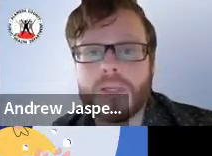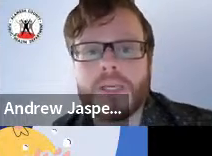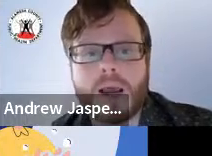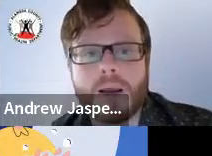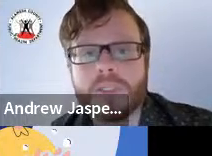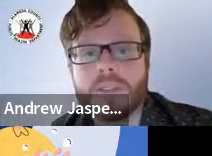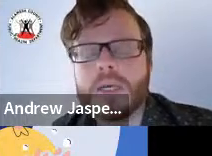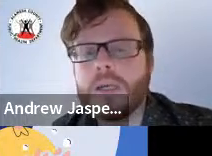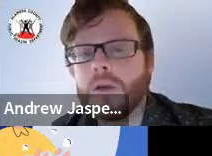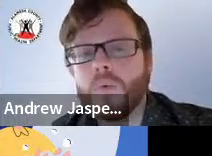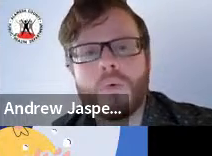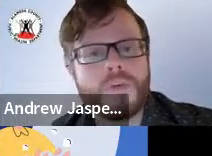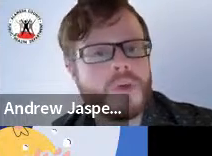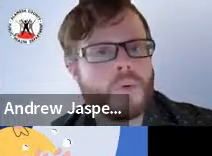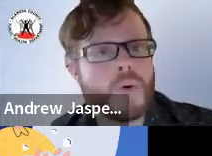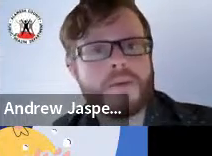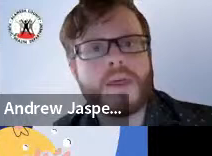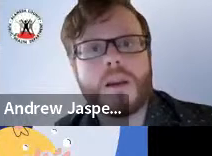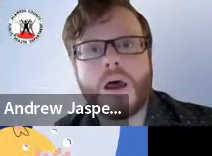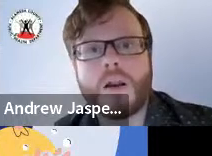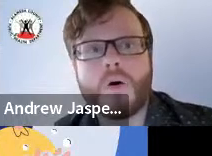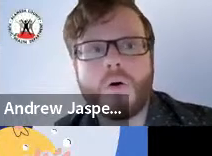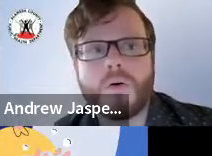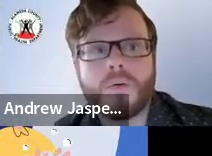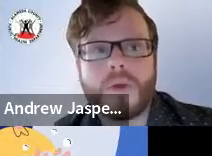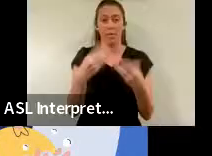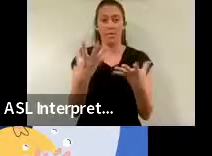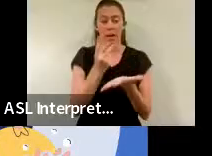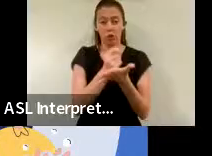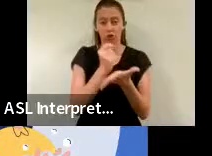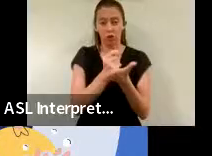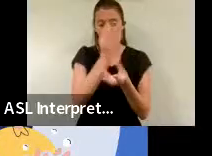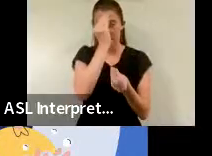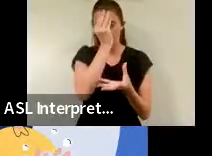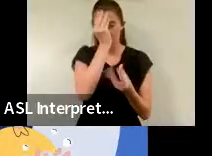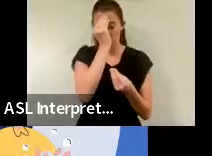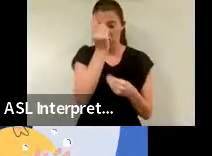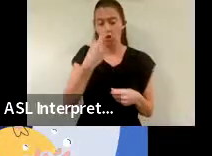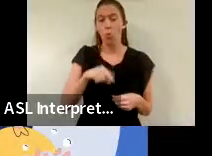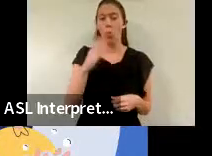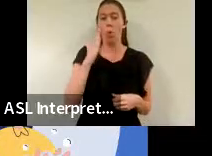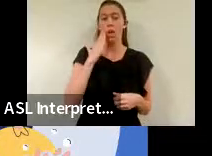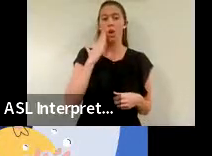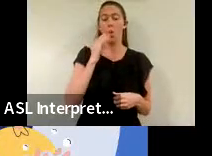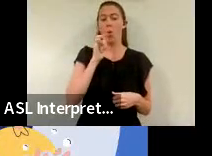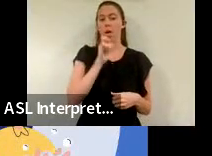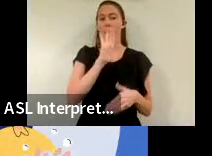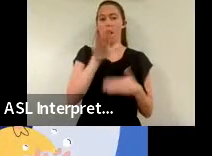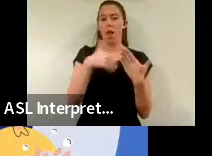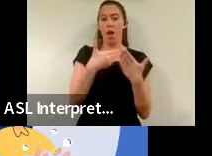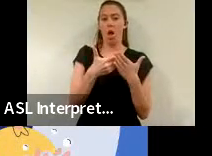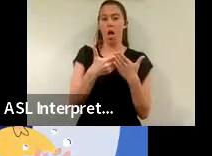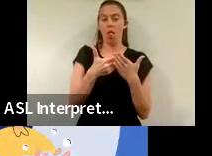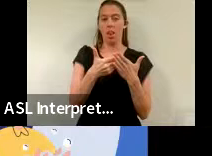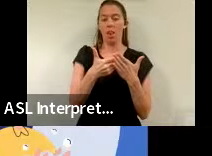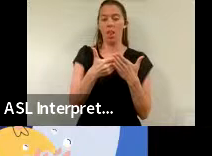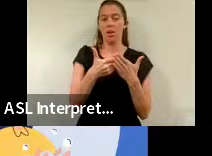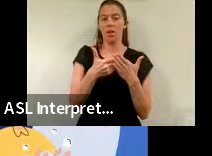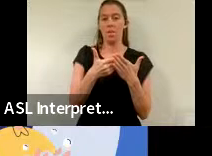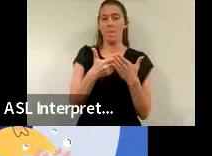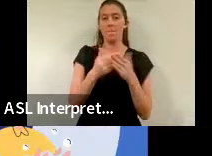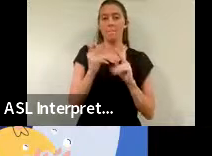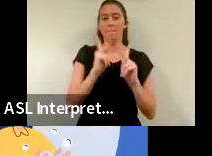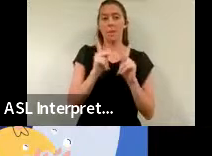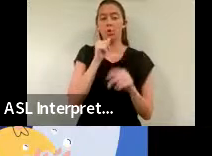treatment availability and options. We've been aware that not all prescribers have the same level of comfort or